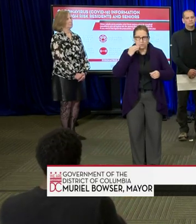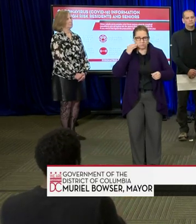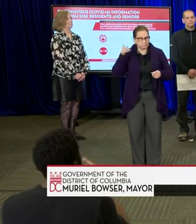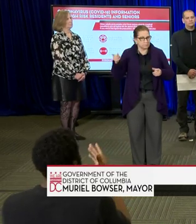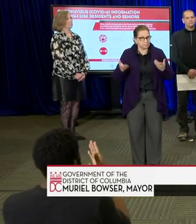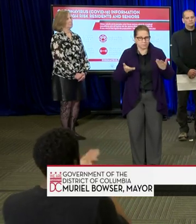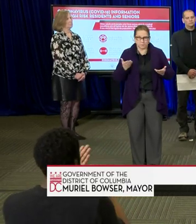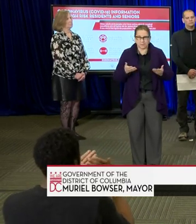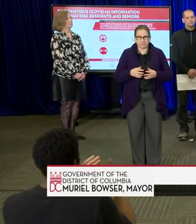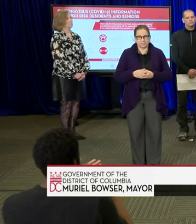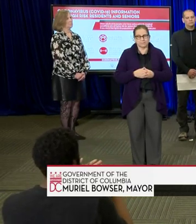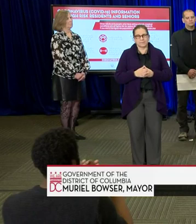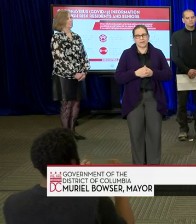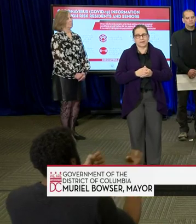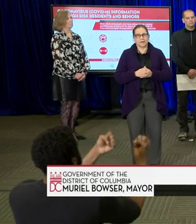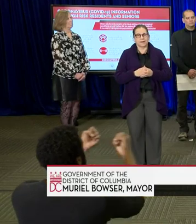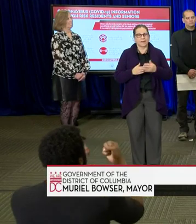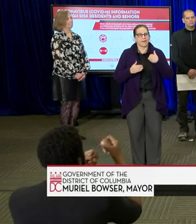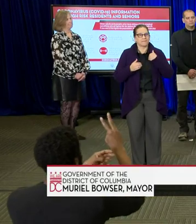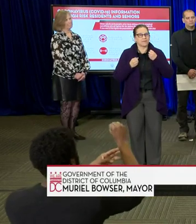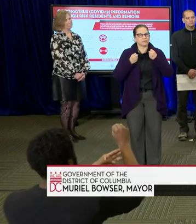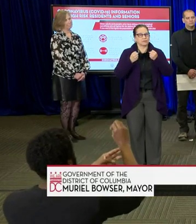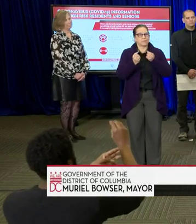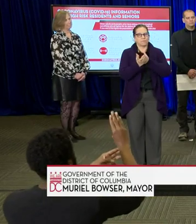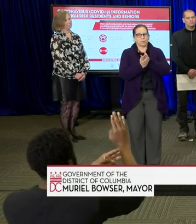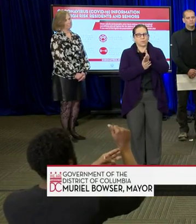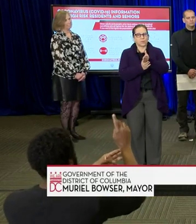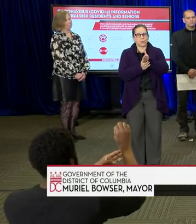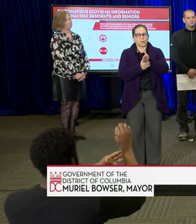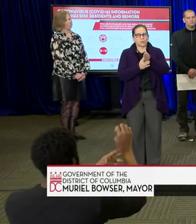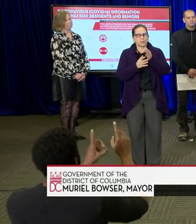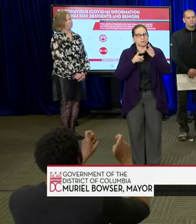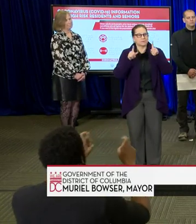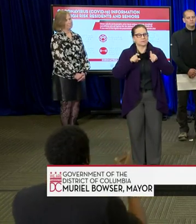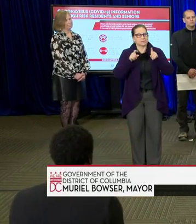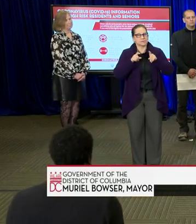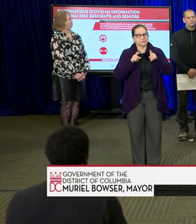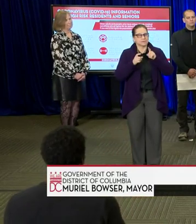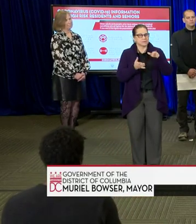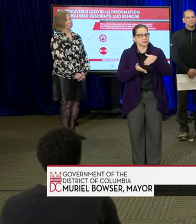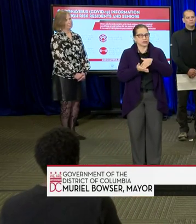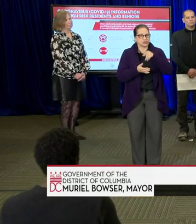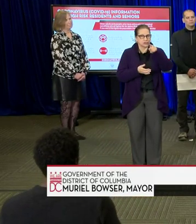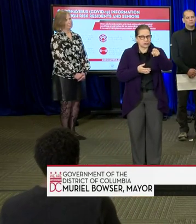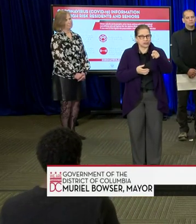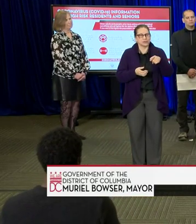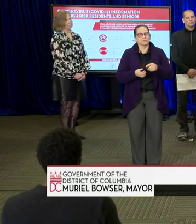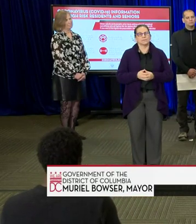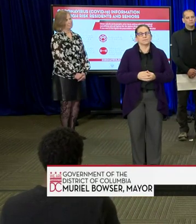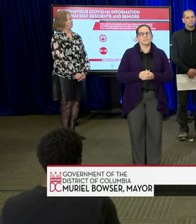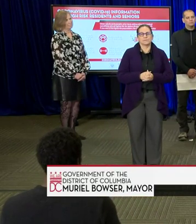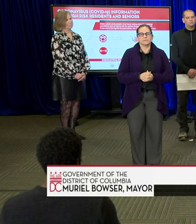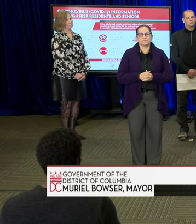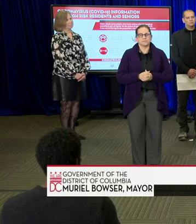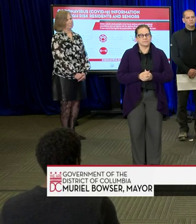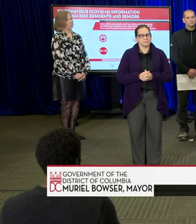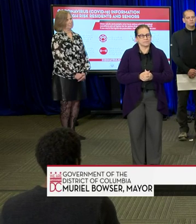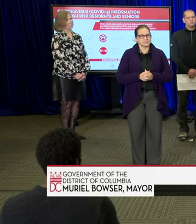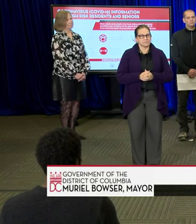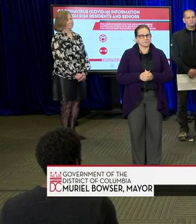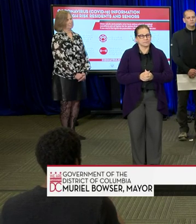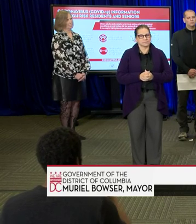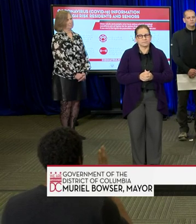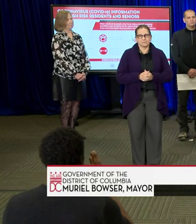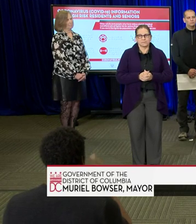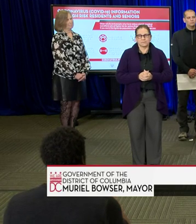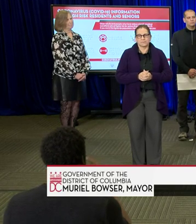testing sites this past weekend. So that's where we stand in the district for determining who gets tested. I